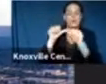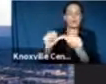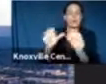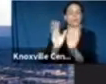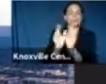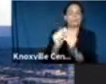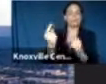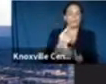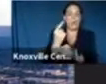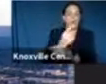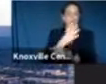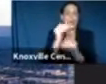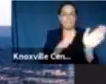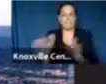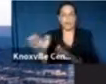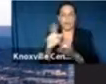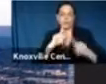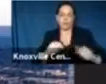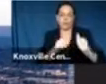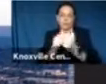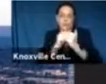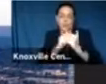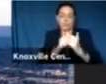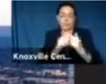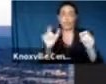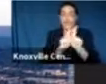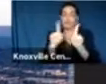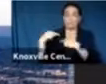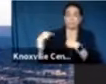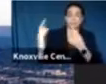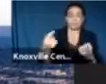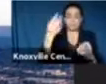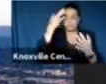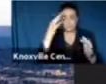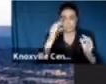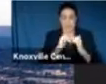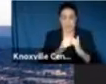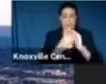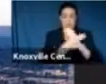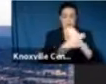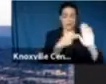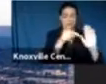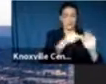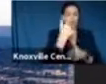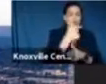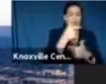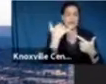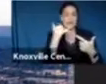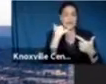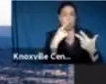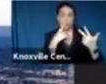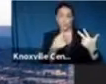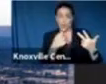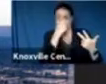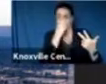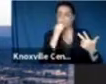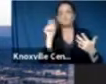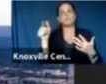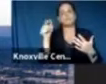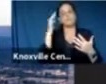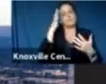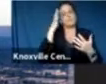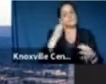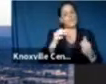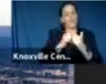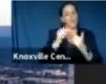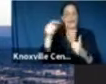together. As always, decisions regarding how to classify this benchmark as green, yellow, or red are made in concert with our